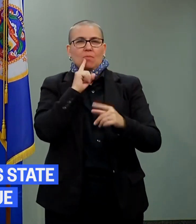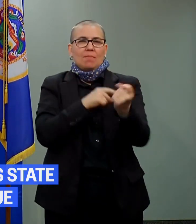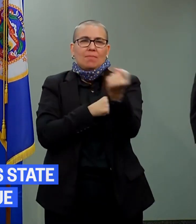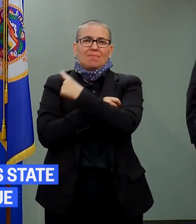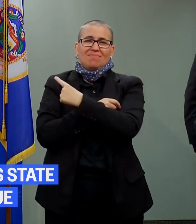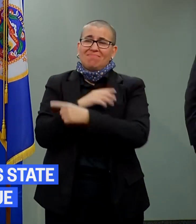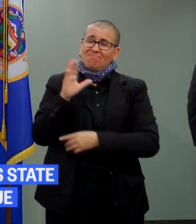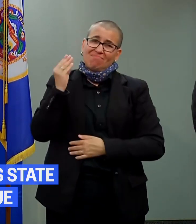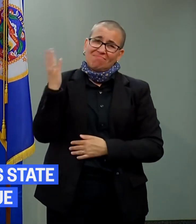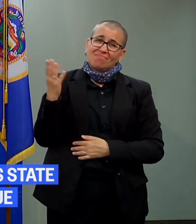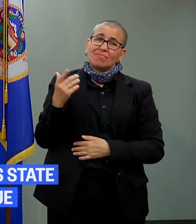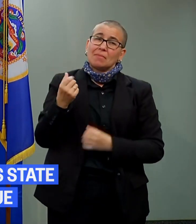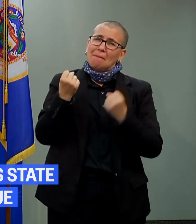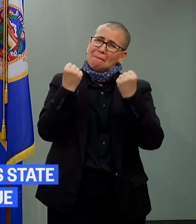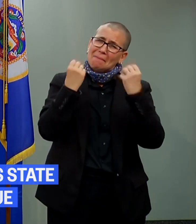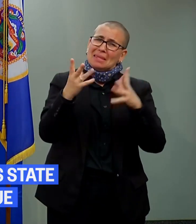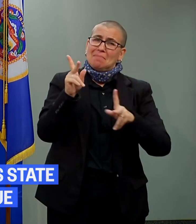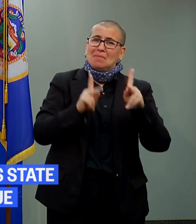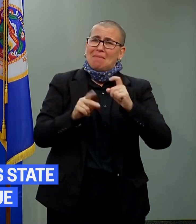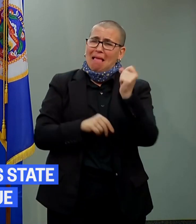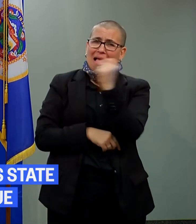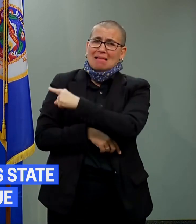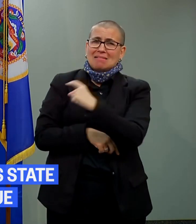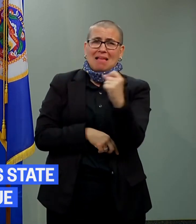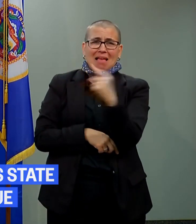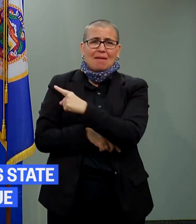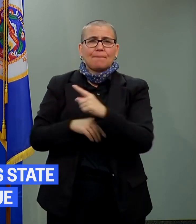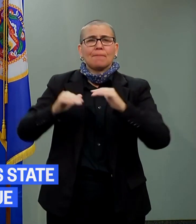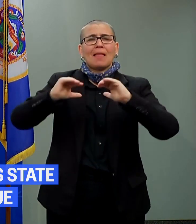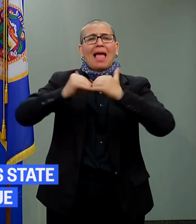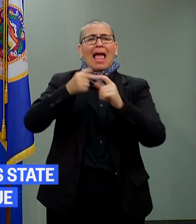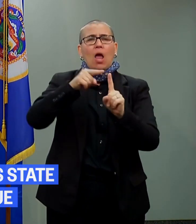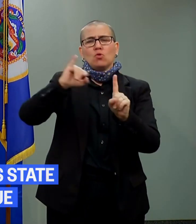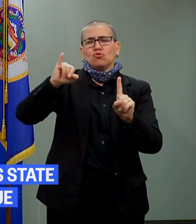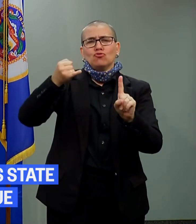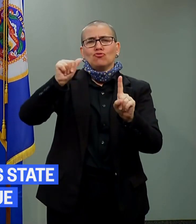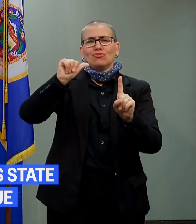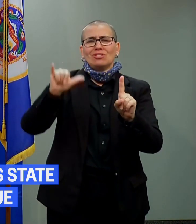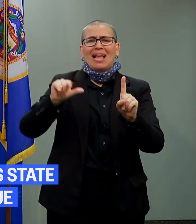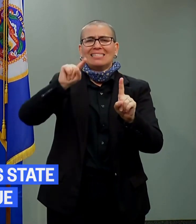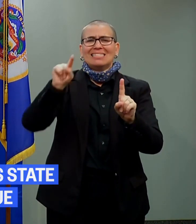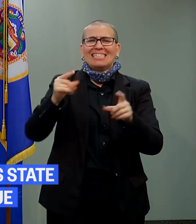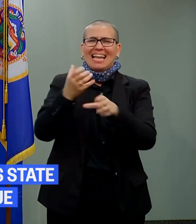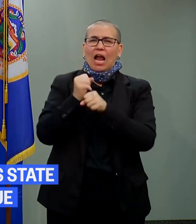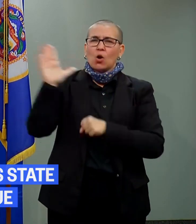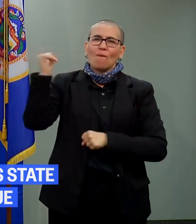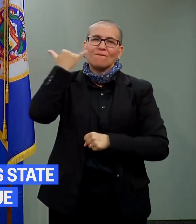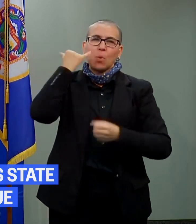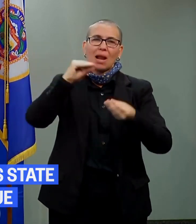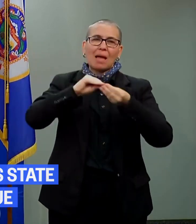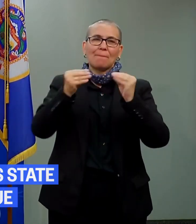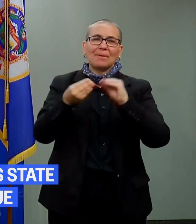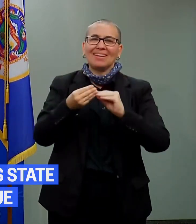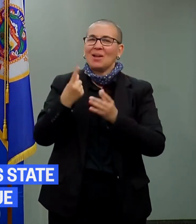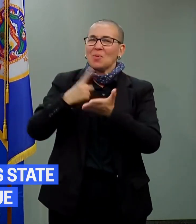this question. How did Jay-Z get your phone number, and what did he have to say to you?